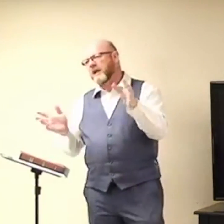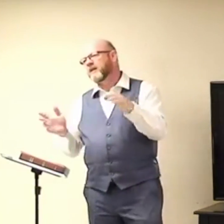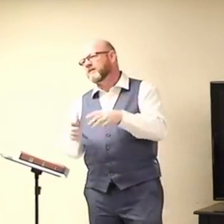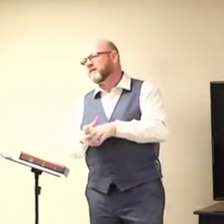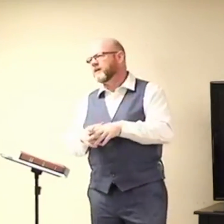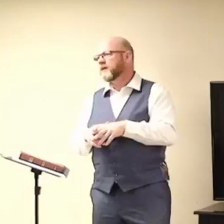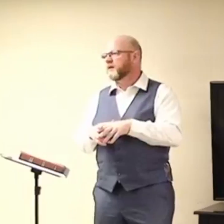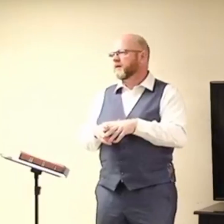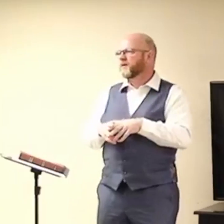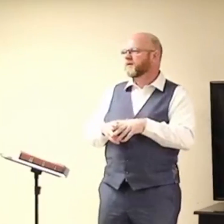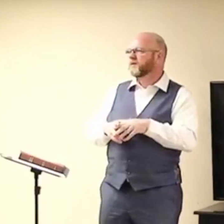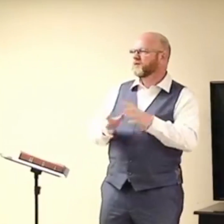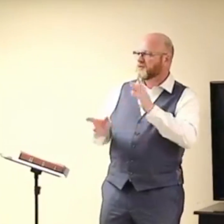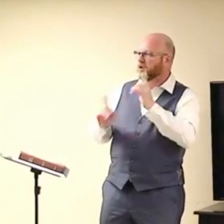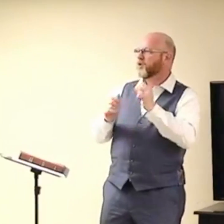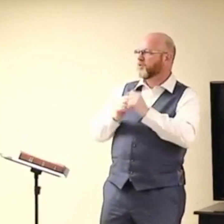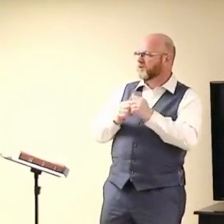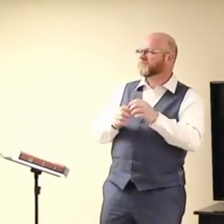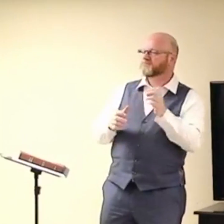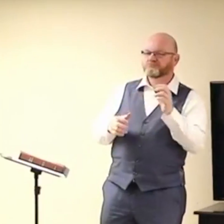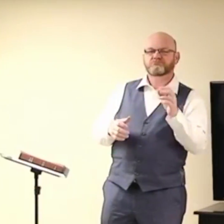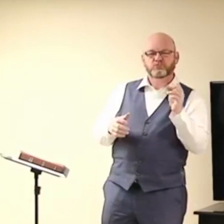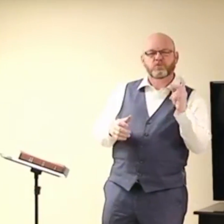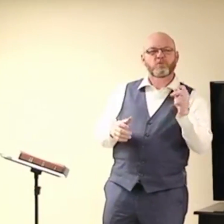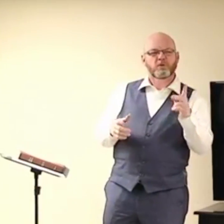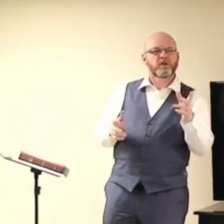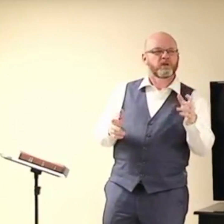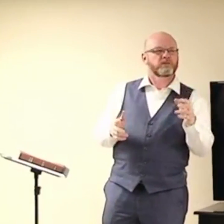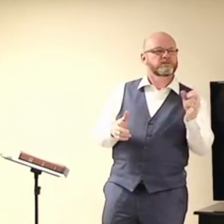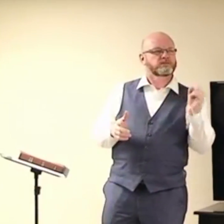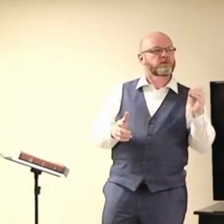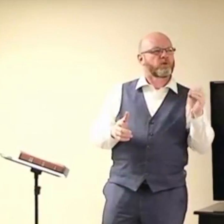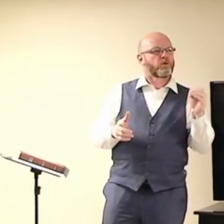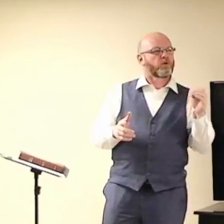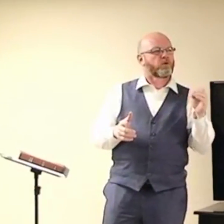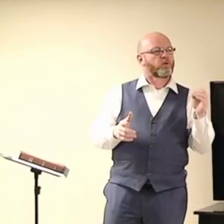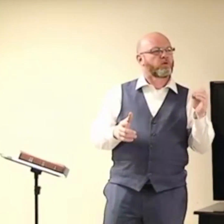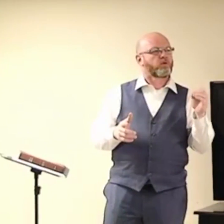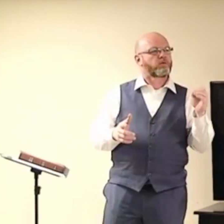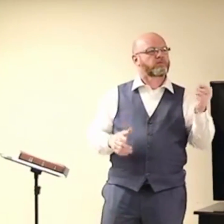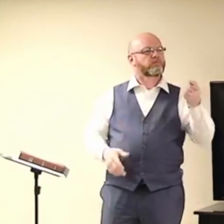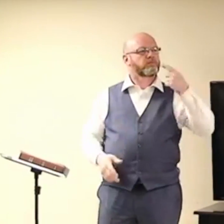Okay, so we have some guesses. You know, maybe it has to do with the 12 disciples.